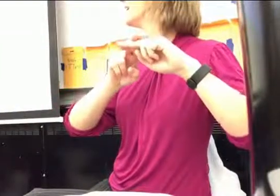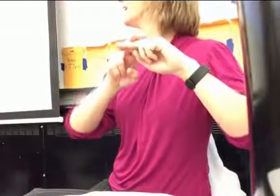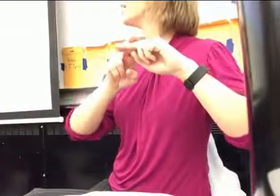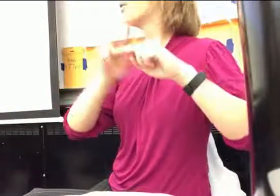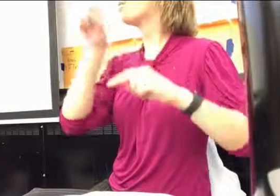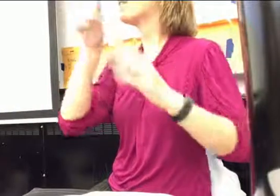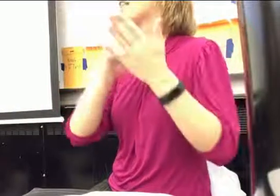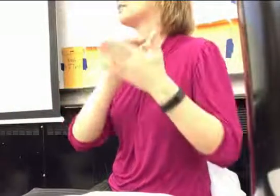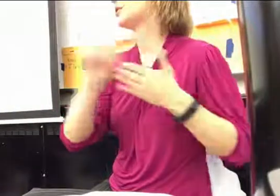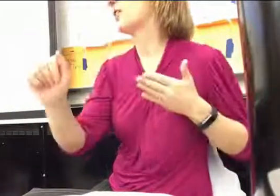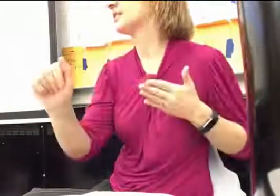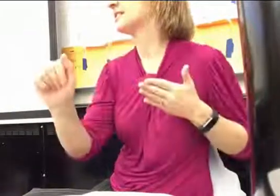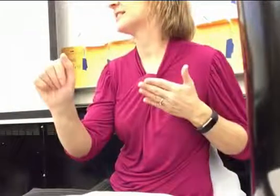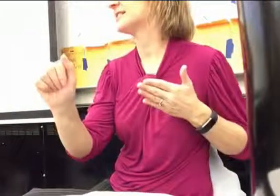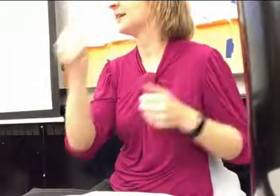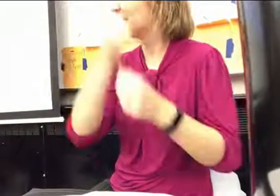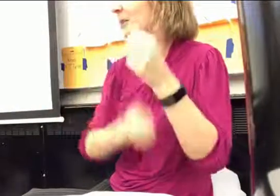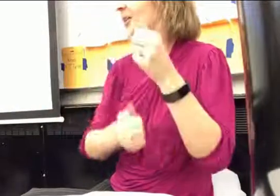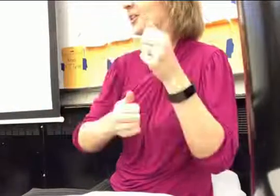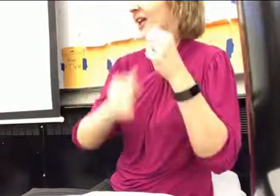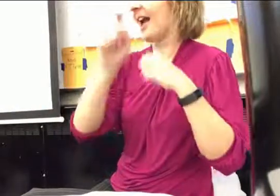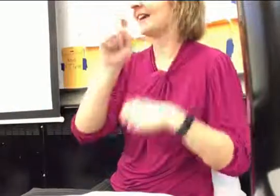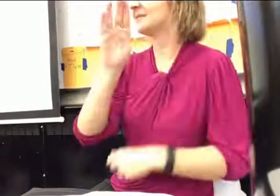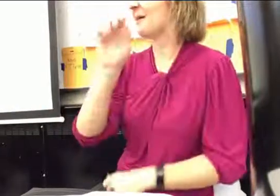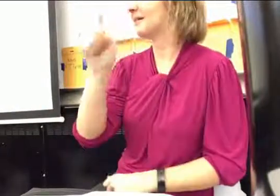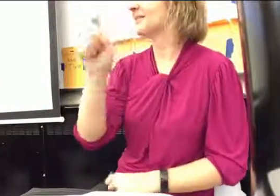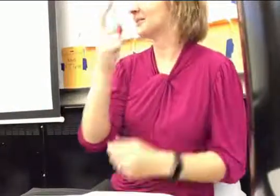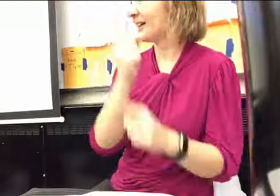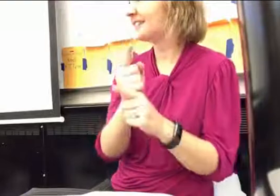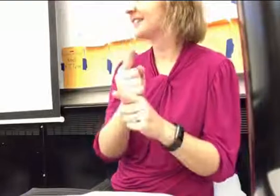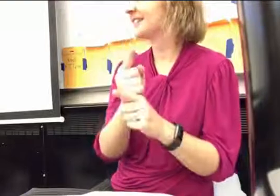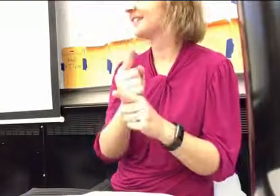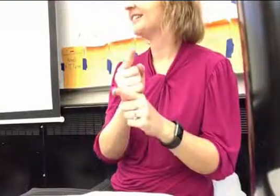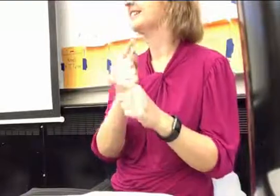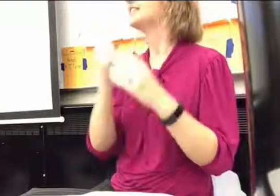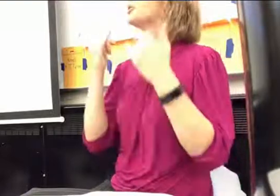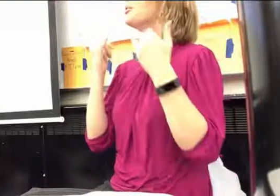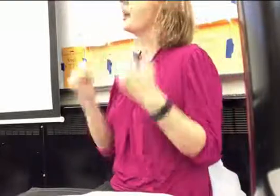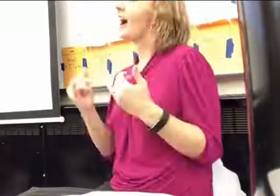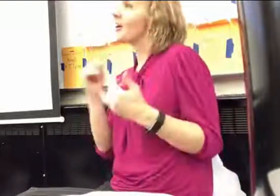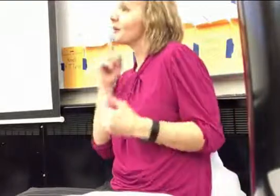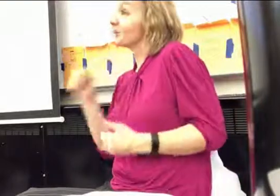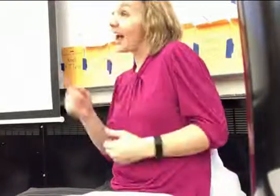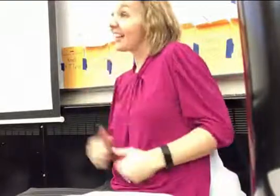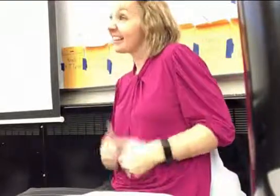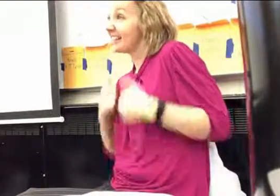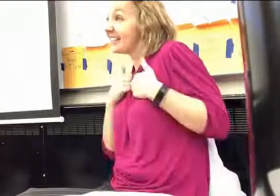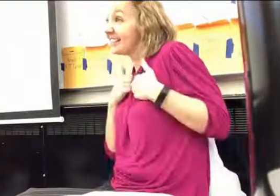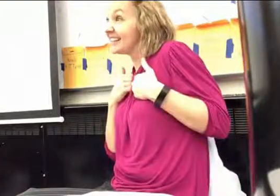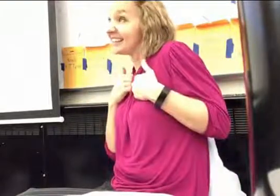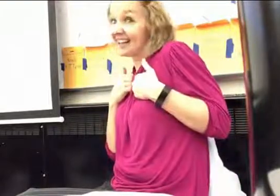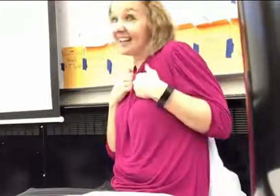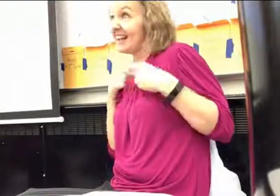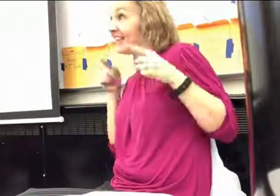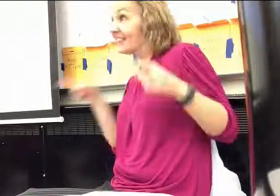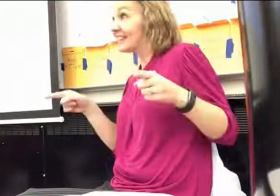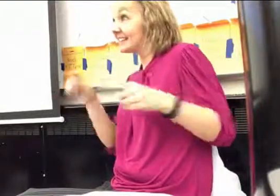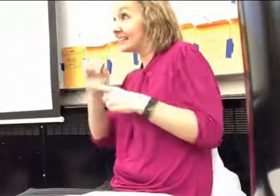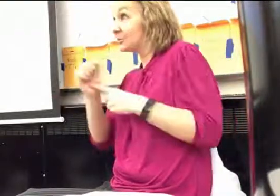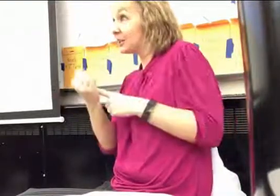to $1,000 in Xbox. Okay? Now, the reality is, in this